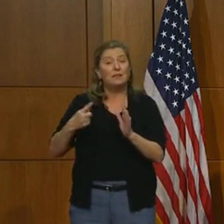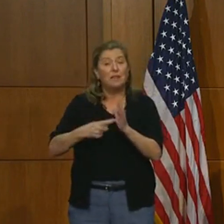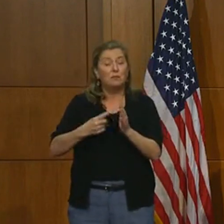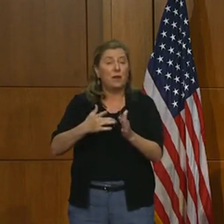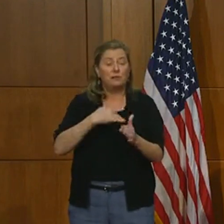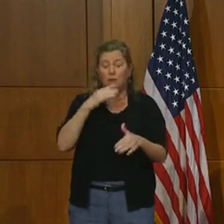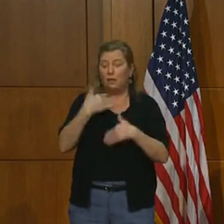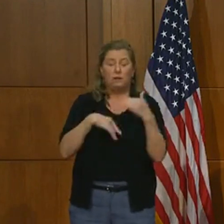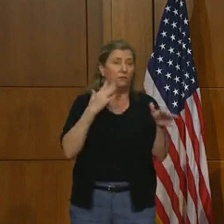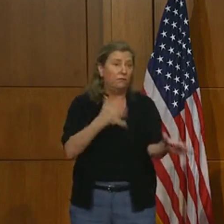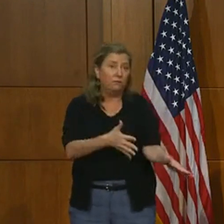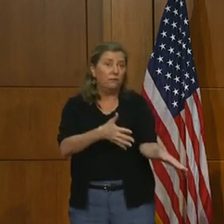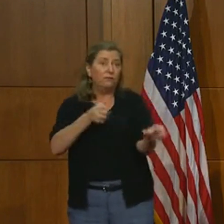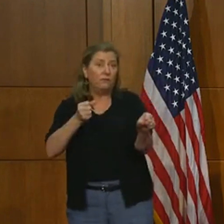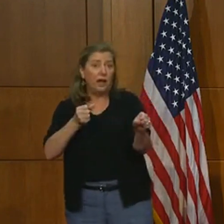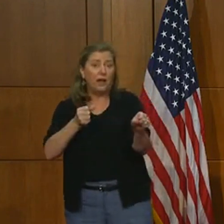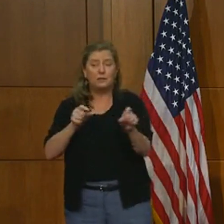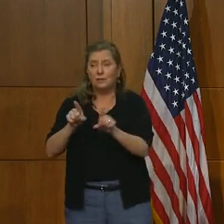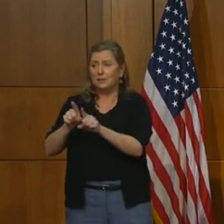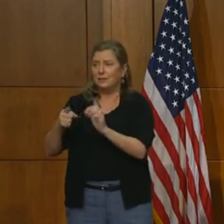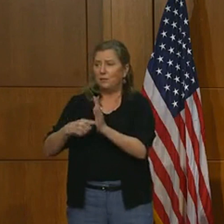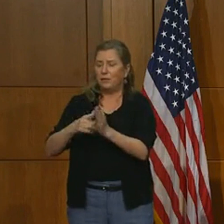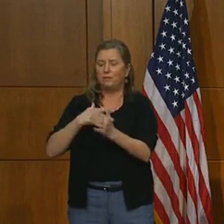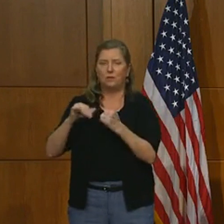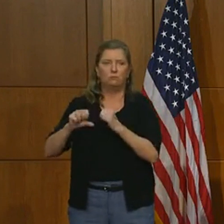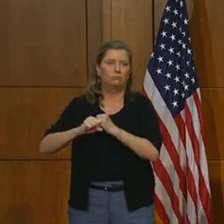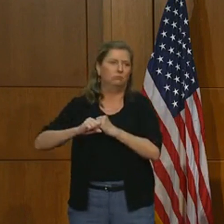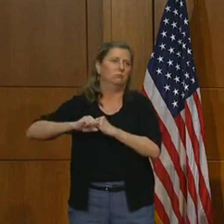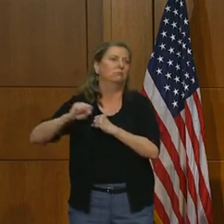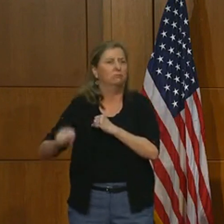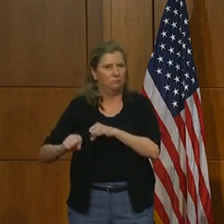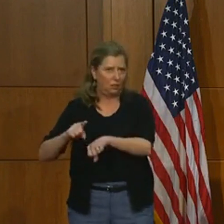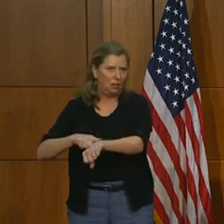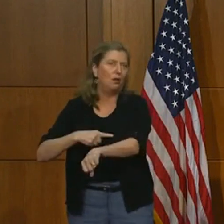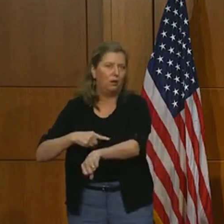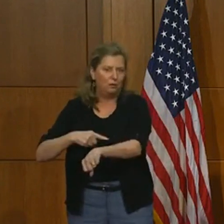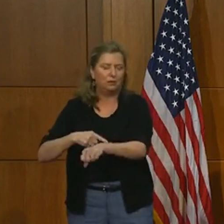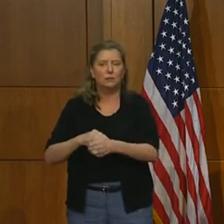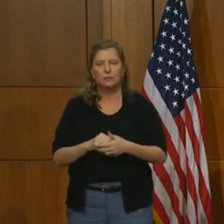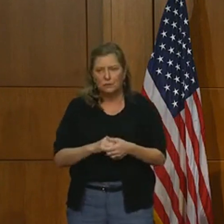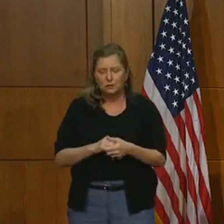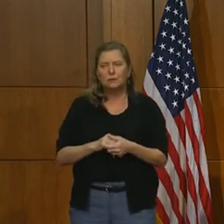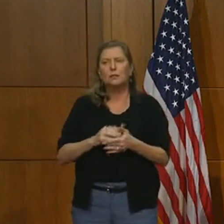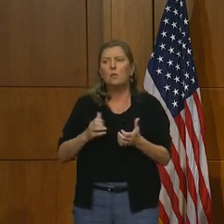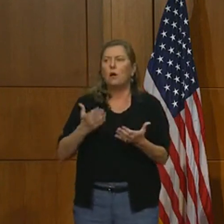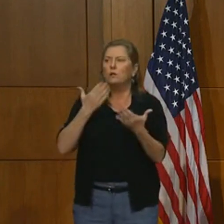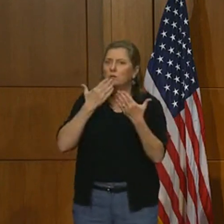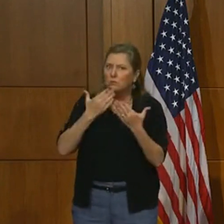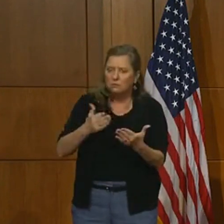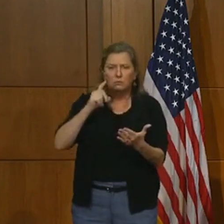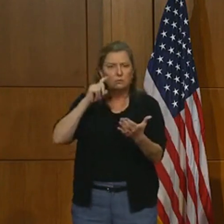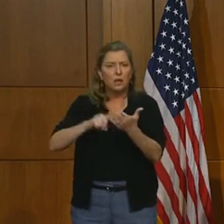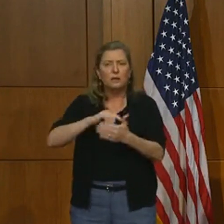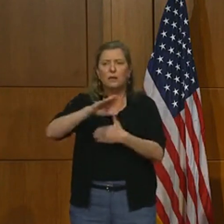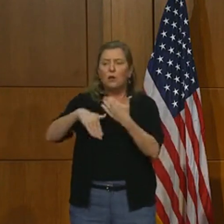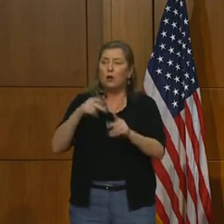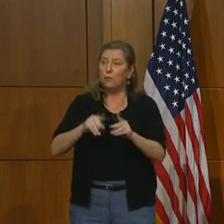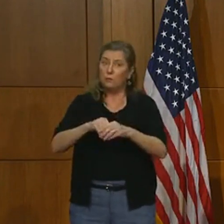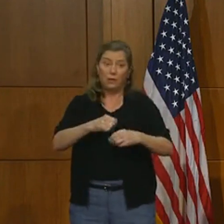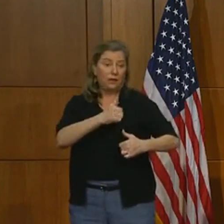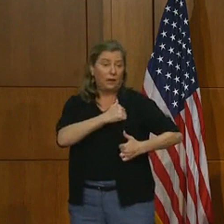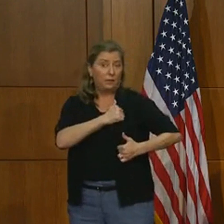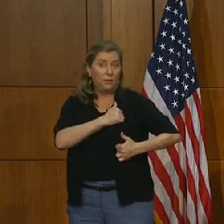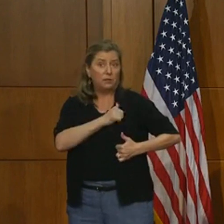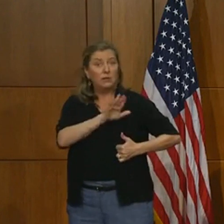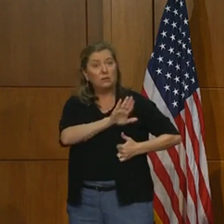very fast and very long. I want to take this time to recognize all of the members of the military who have given